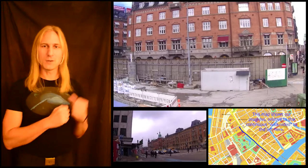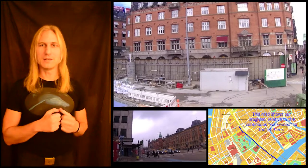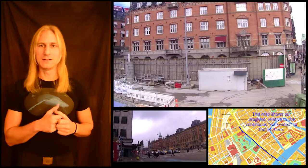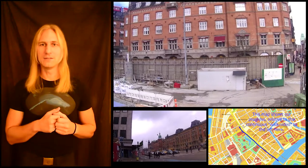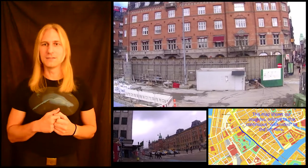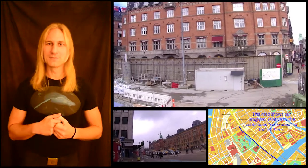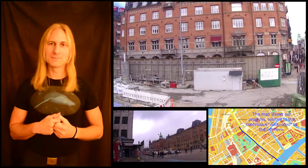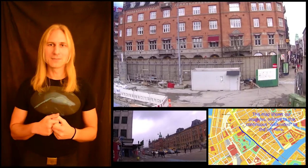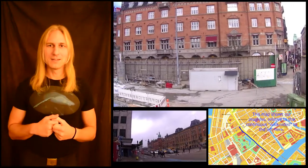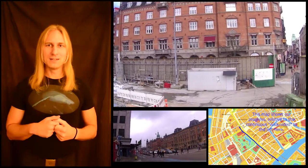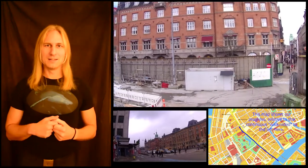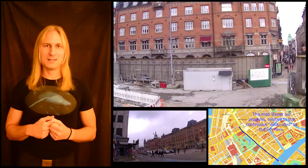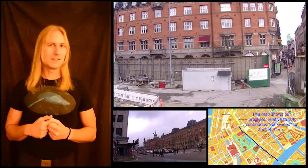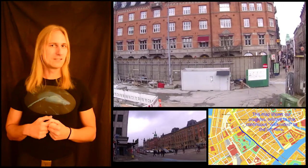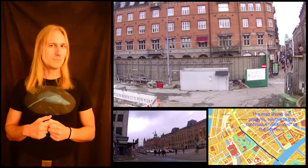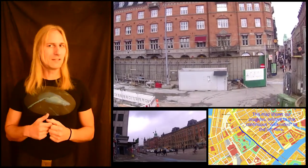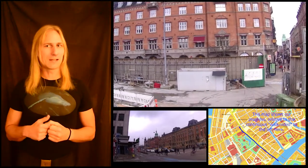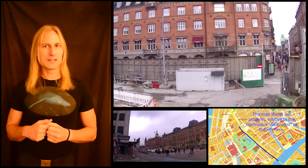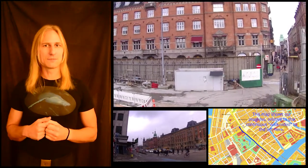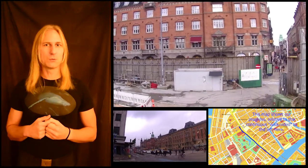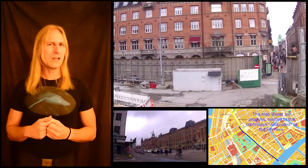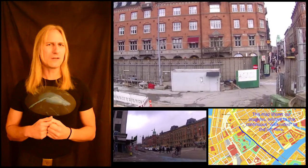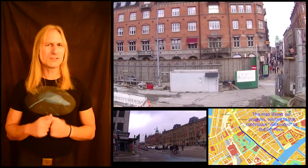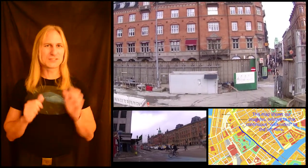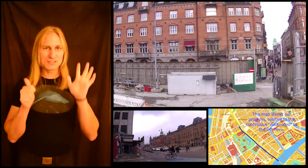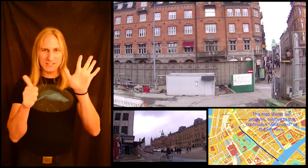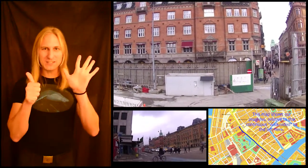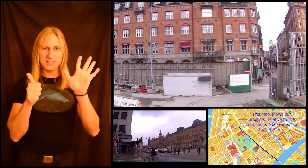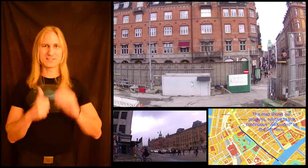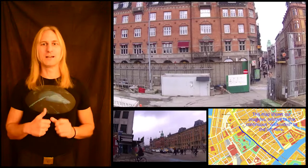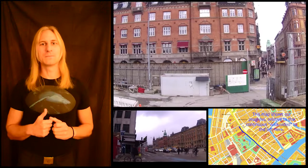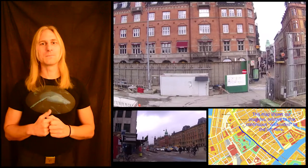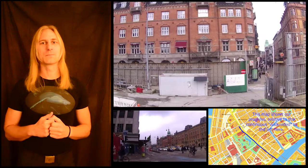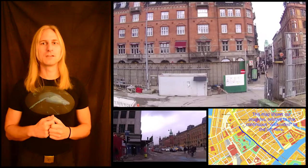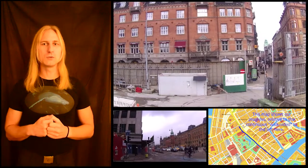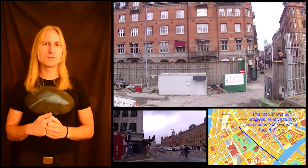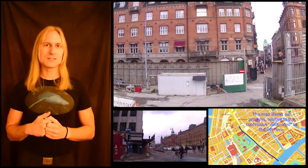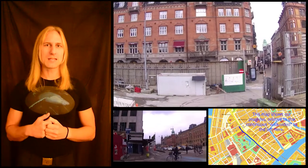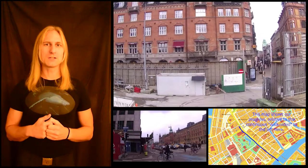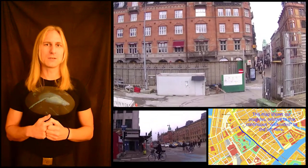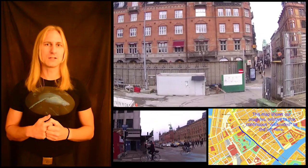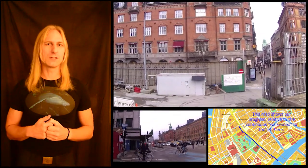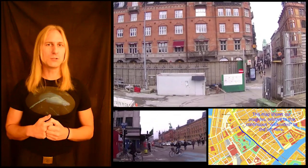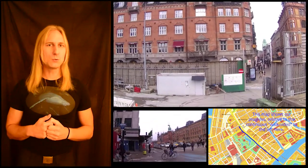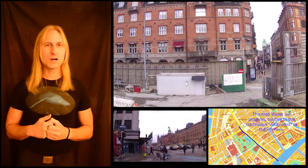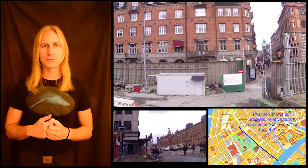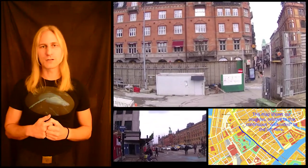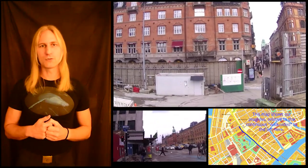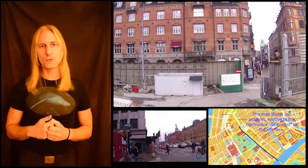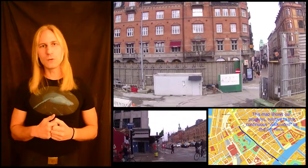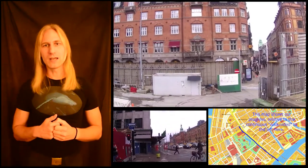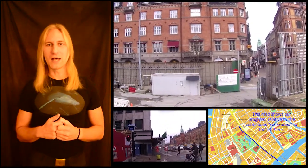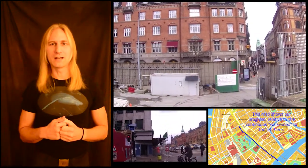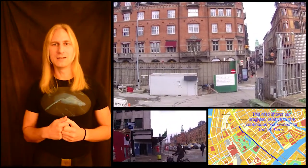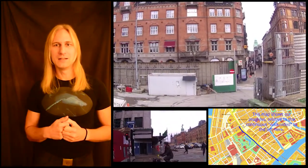of the square there, isn't it? It's been like that for well over 6 years now, due to the establishment of a new